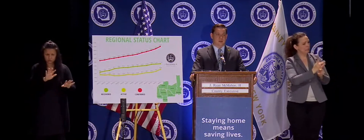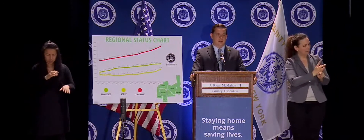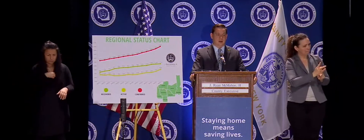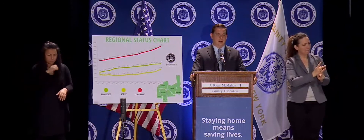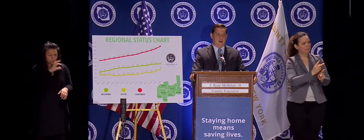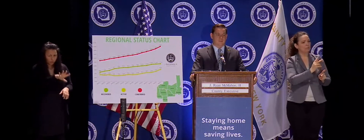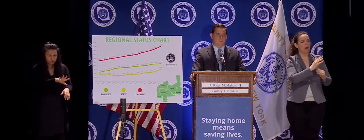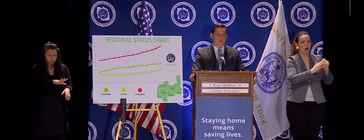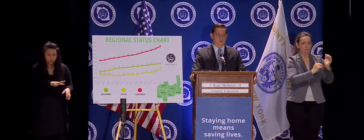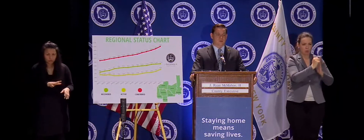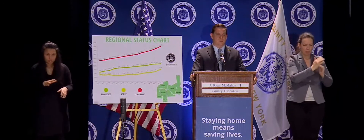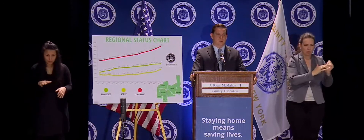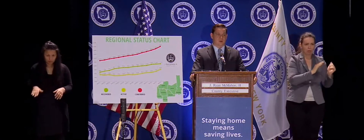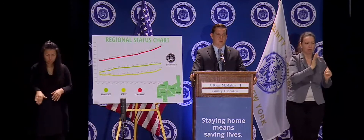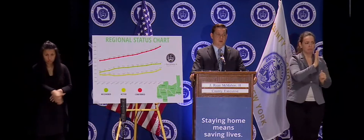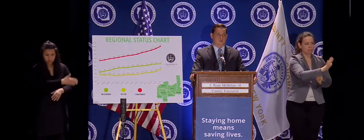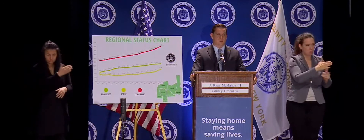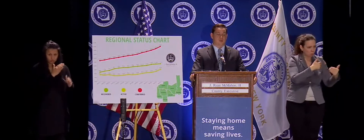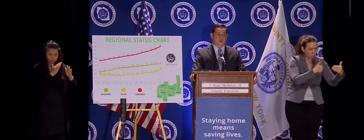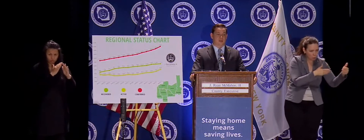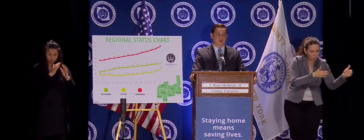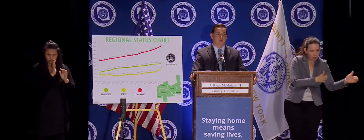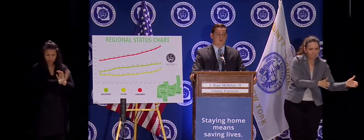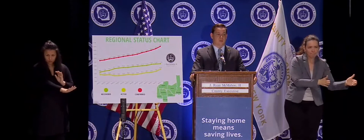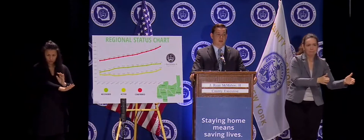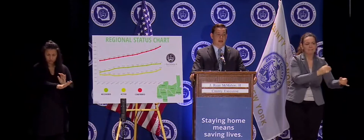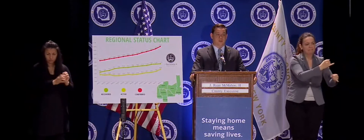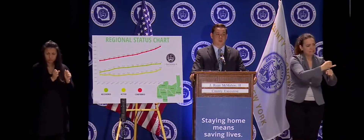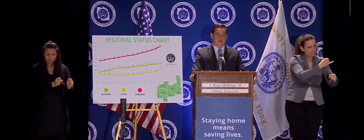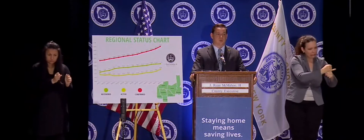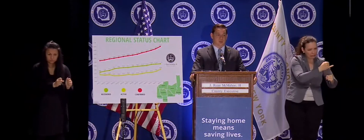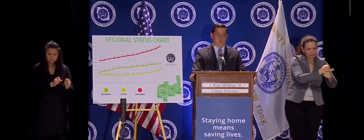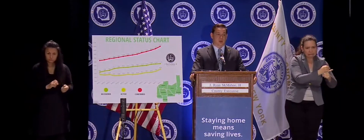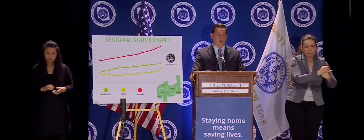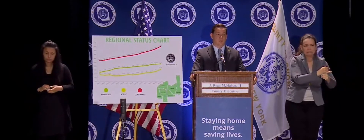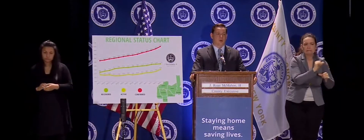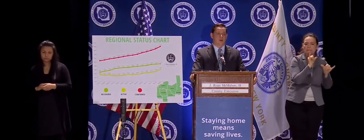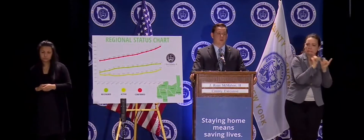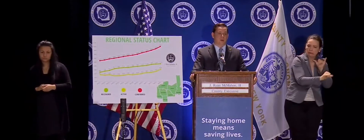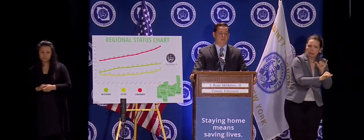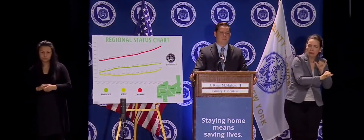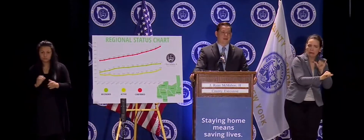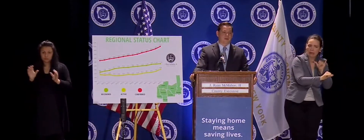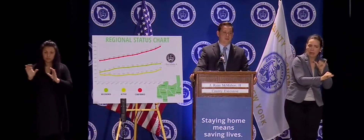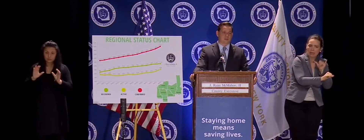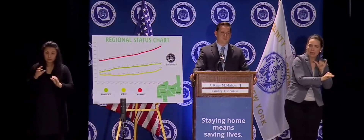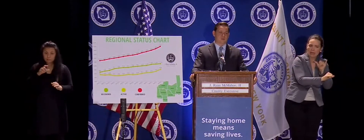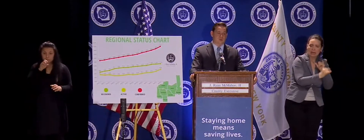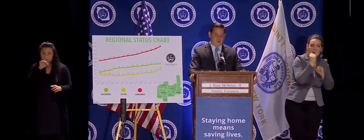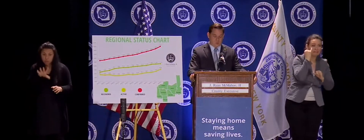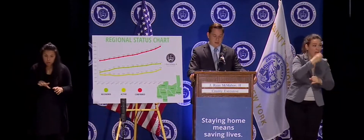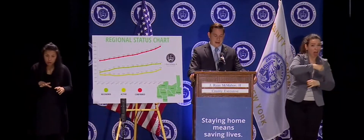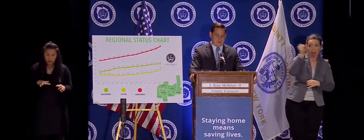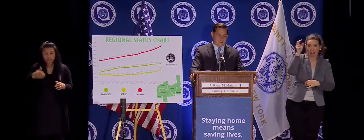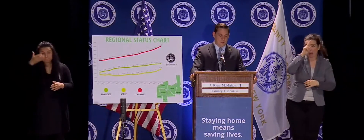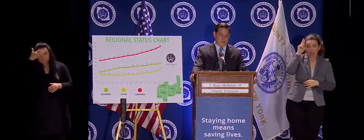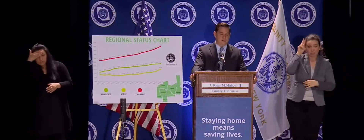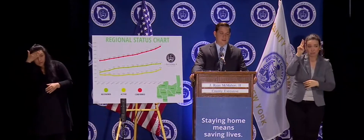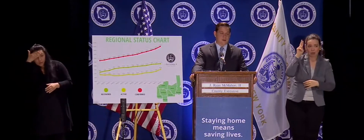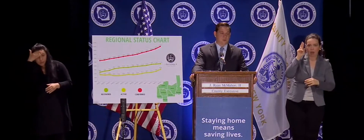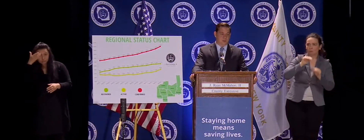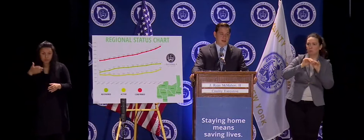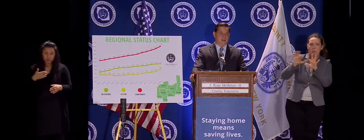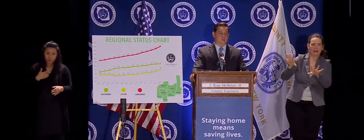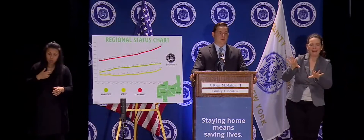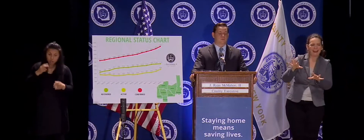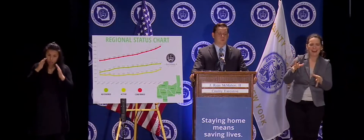patients. So if you're sick enough to be in the hospital, that's where you should go. But many of these individuals were not sick